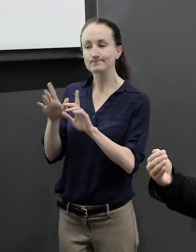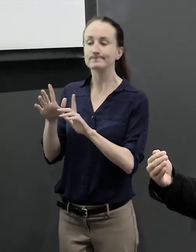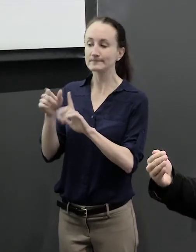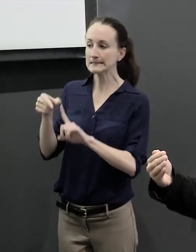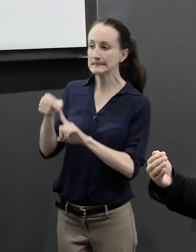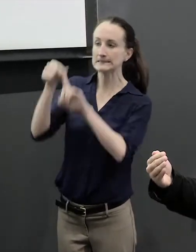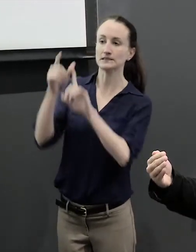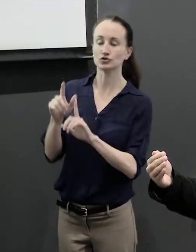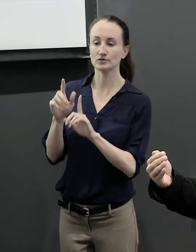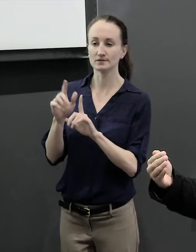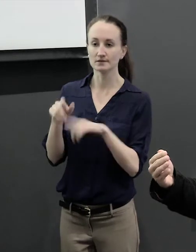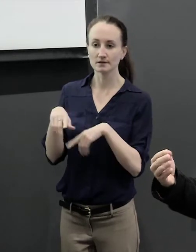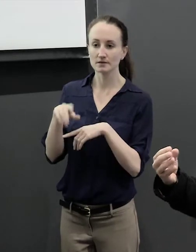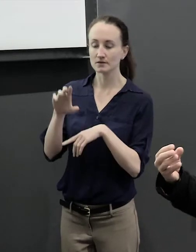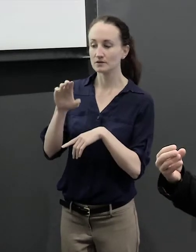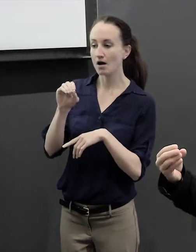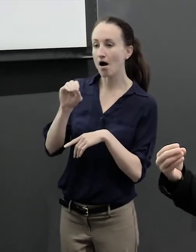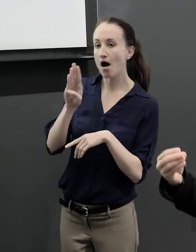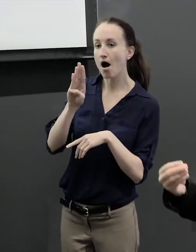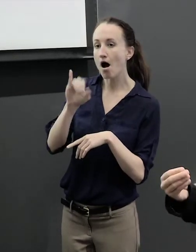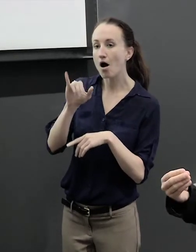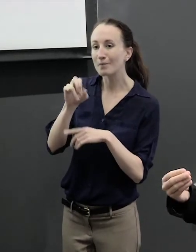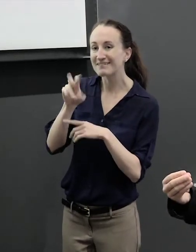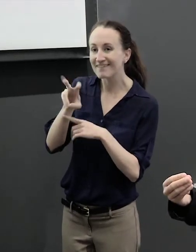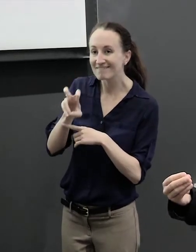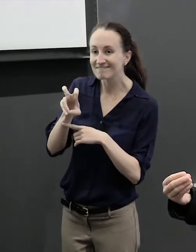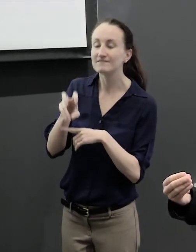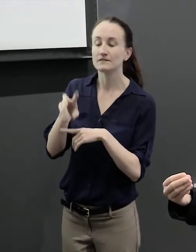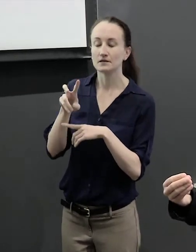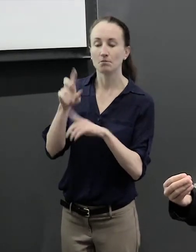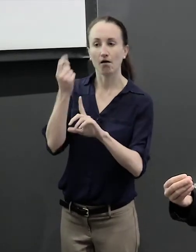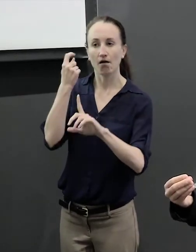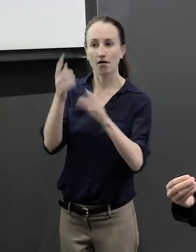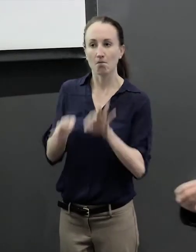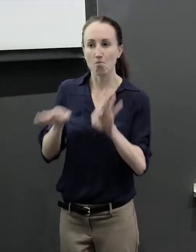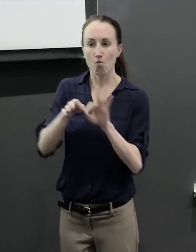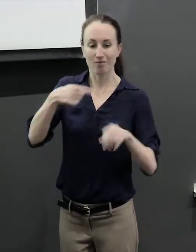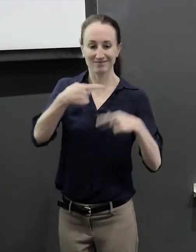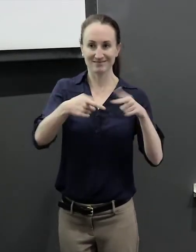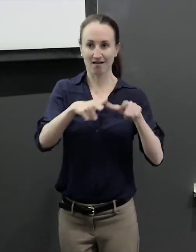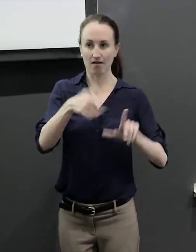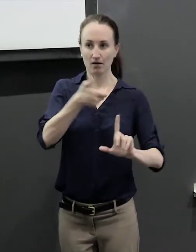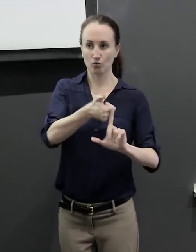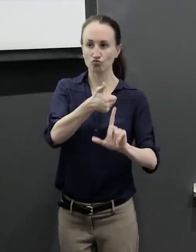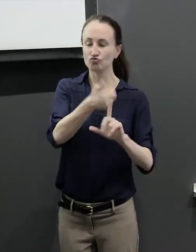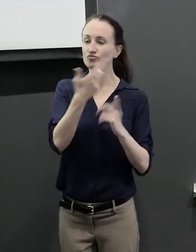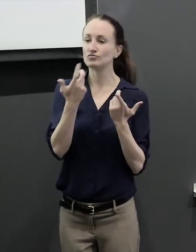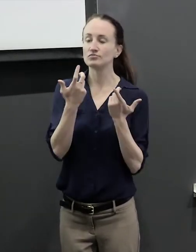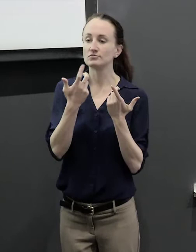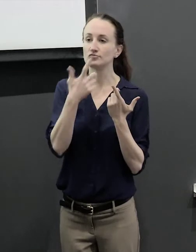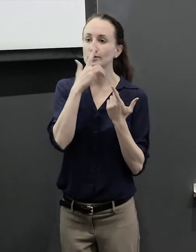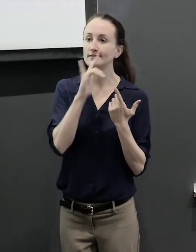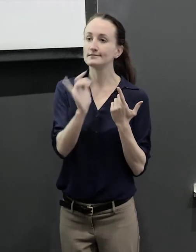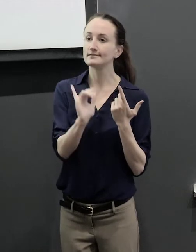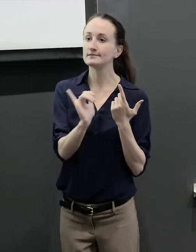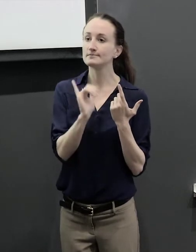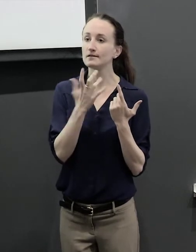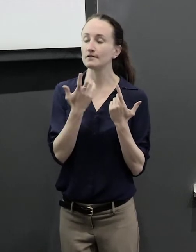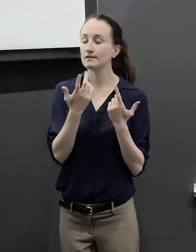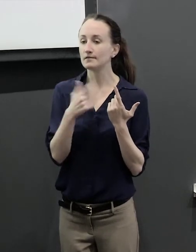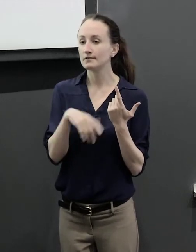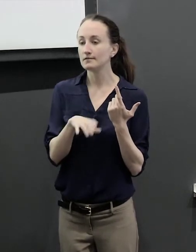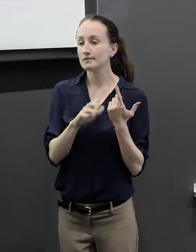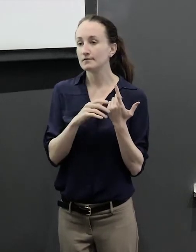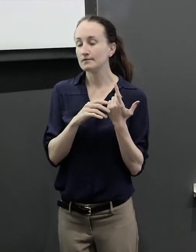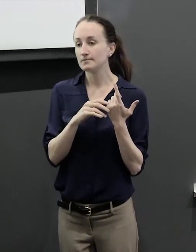I don't think it goes beyond this. What is striking in sign language is that really it seems to be